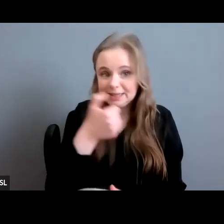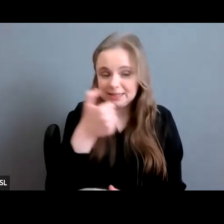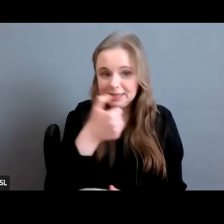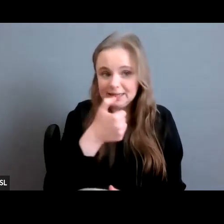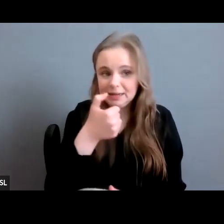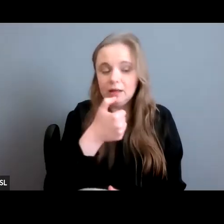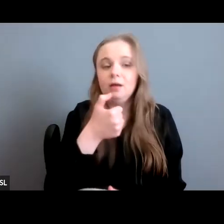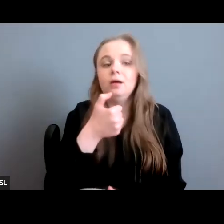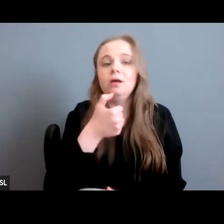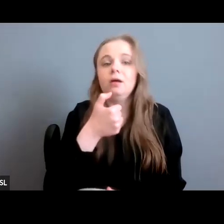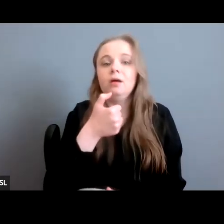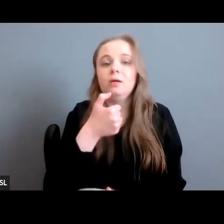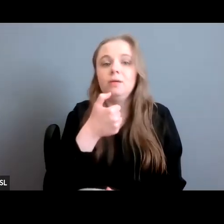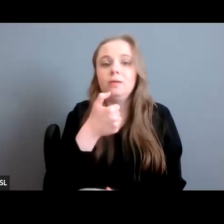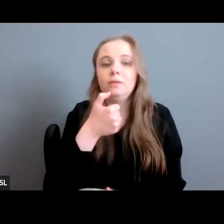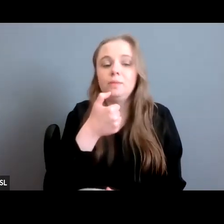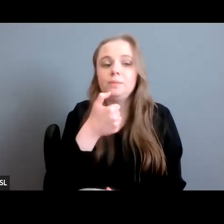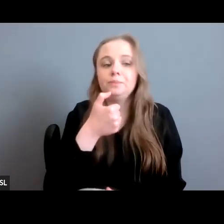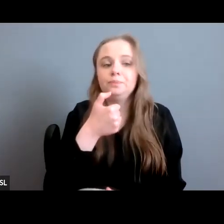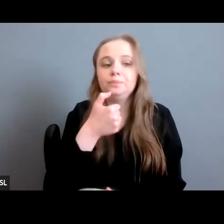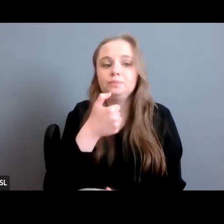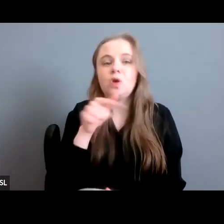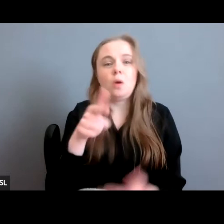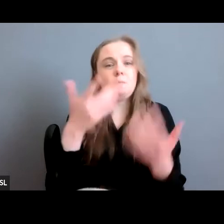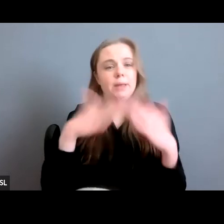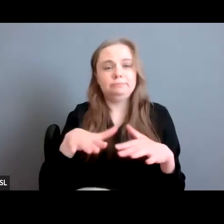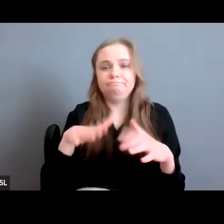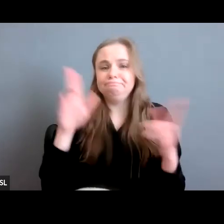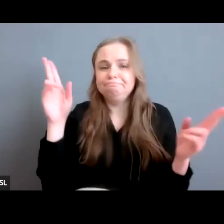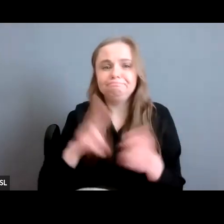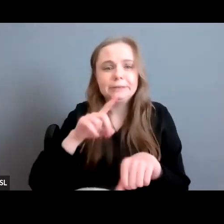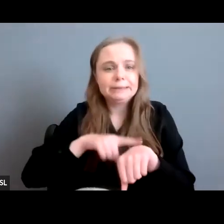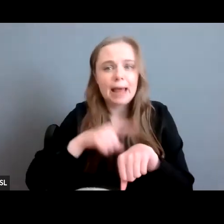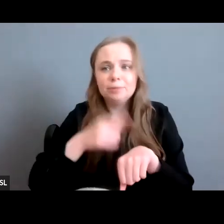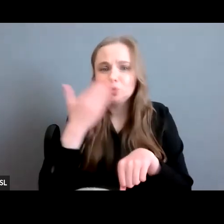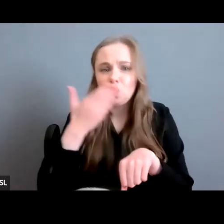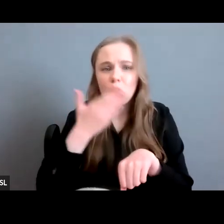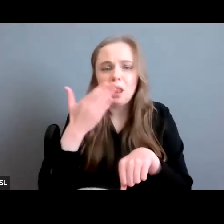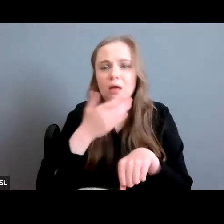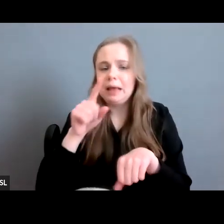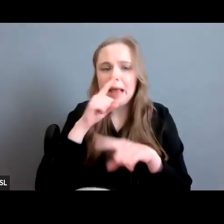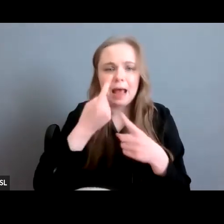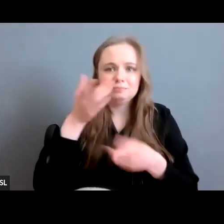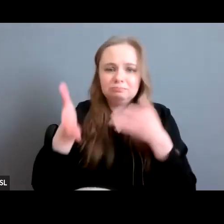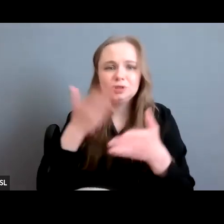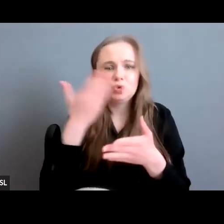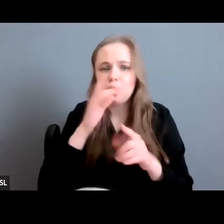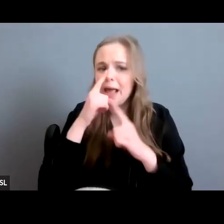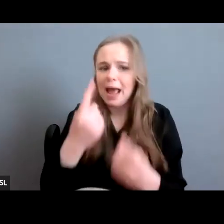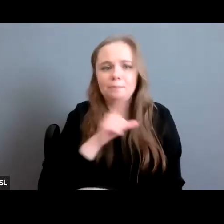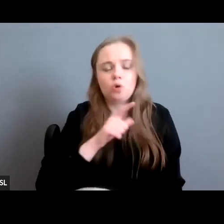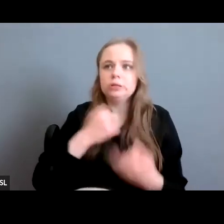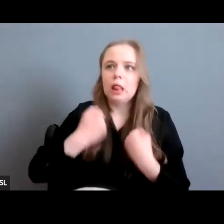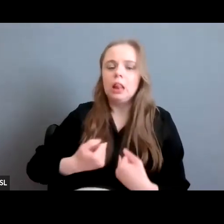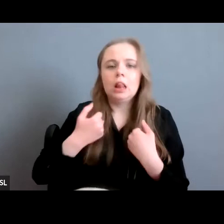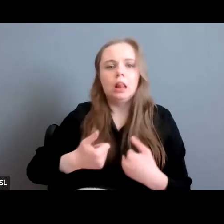than 24 months cumulatively in school with my peers. So when I got the opportunity and chance to go to university